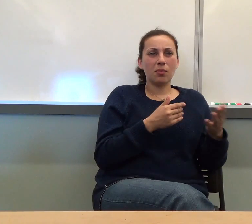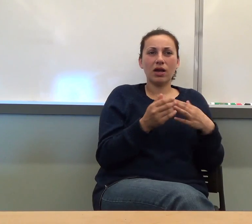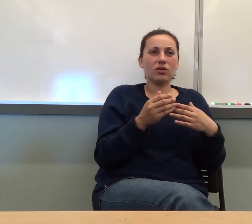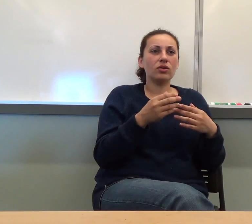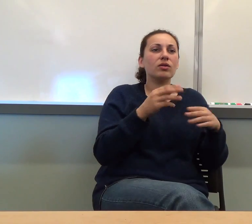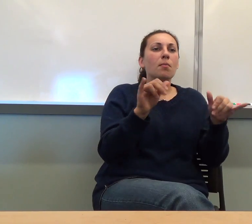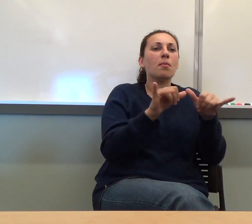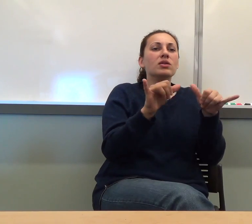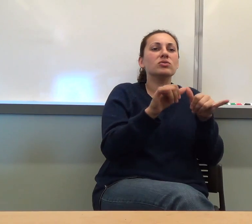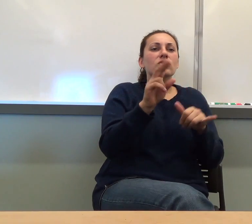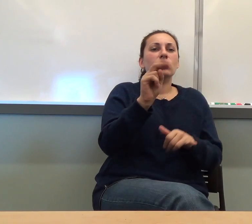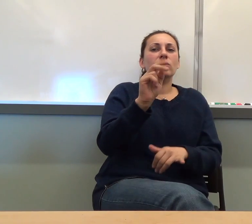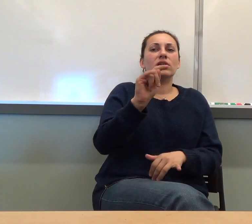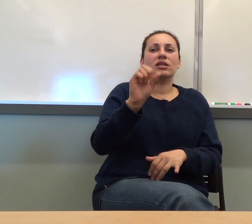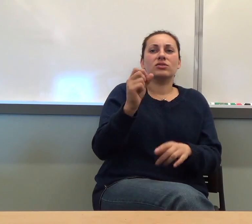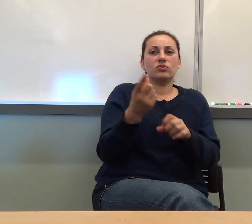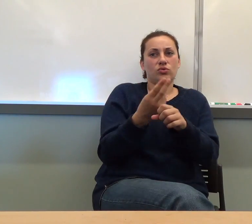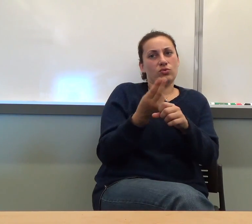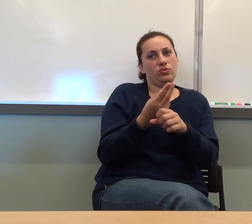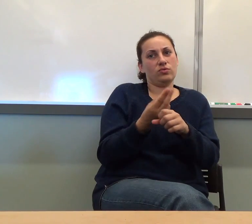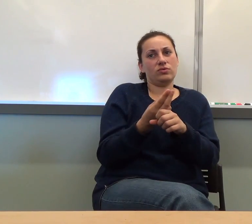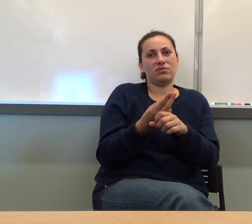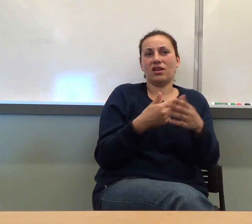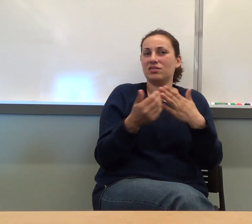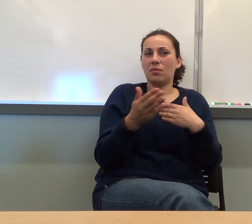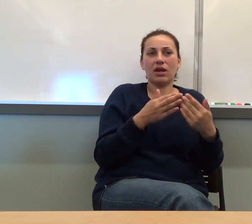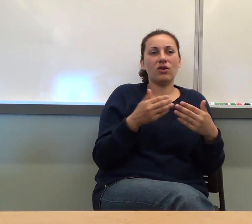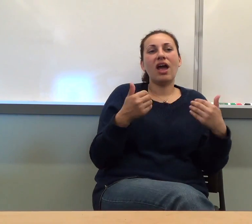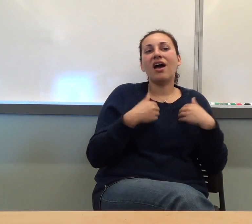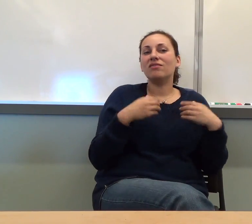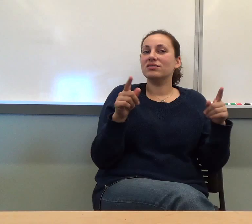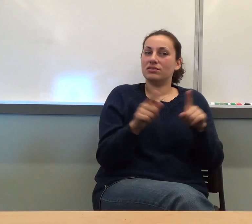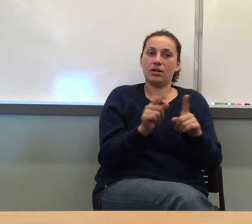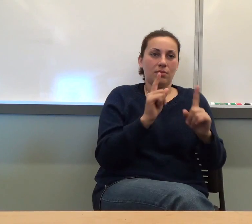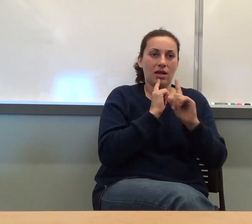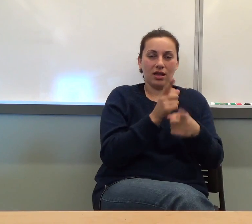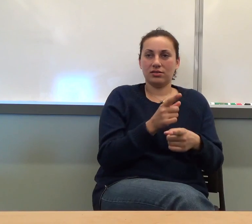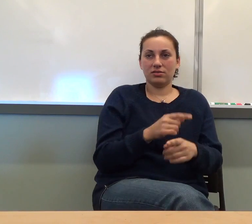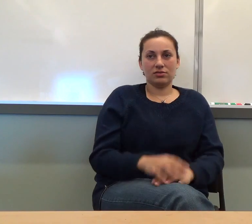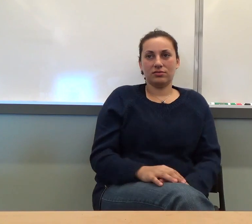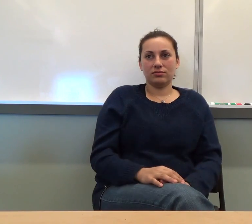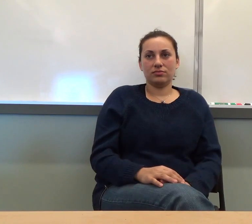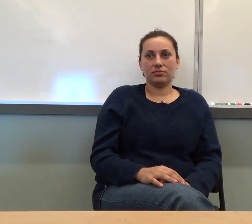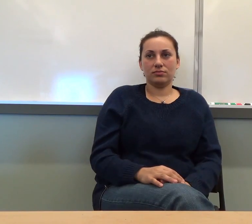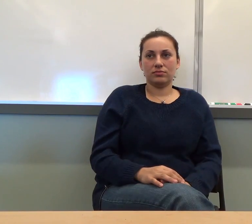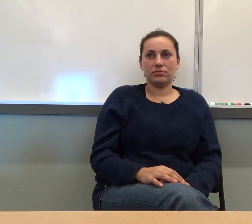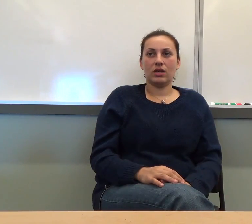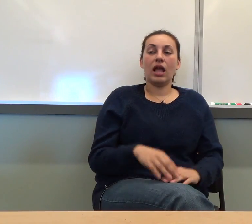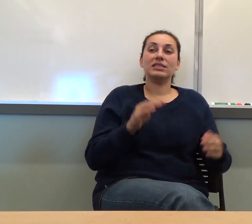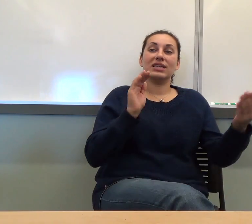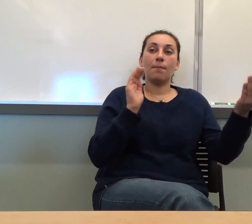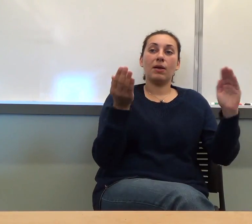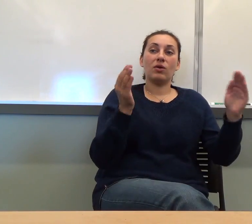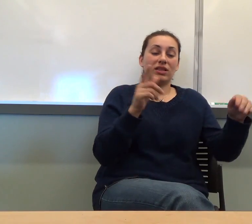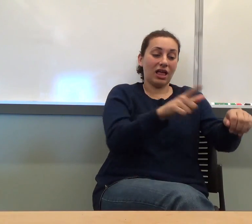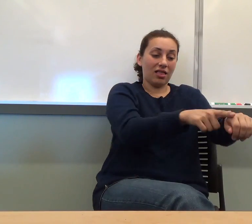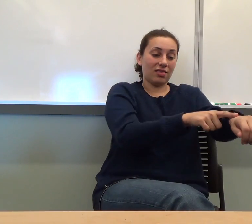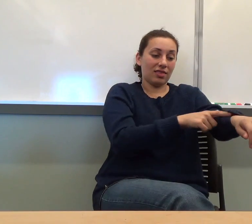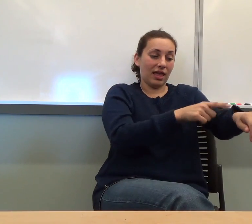yards, feet, it doesn't make any difference. You can still get the same ratio. It's a comparison to the length of the fence to the height of the fence. How